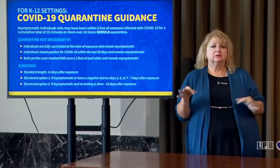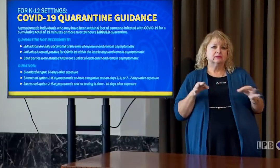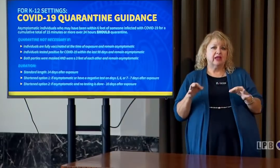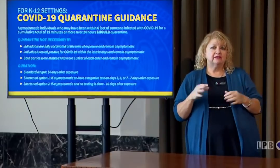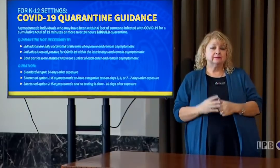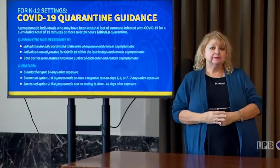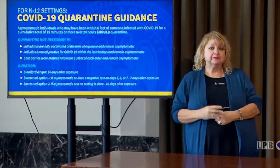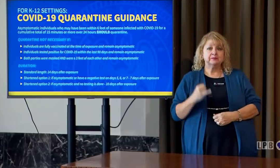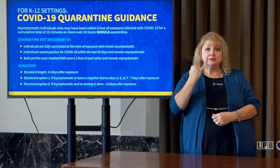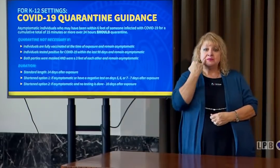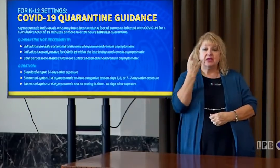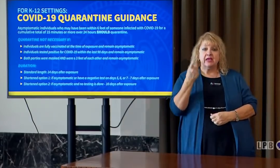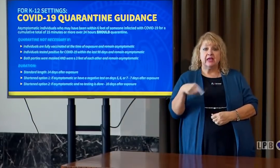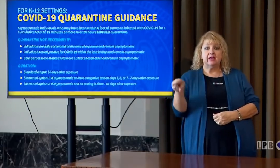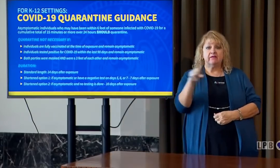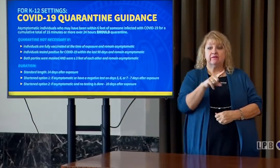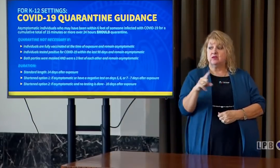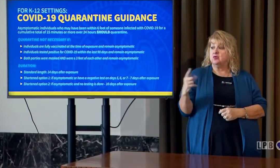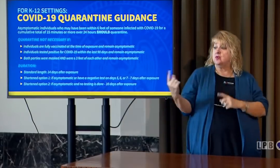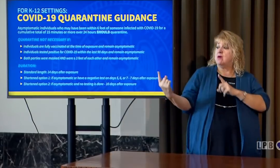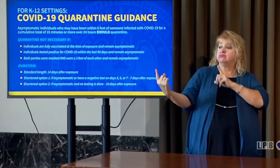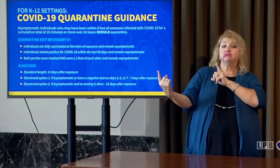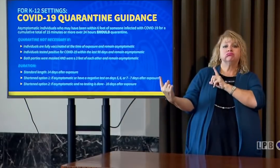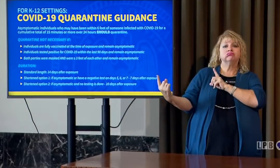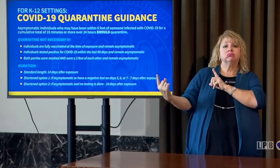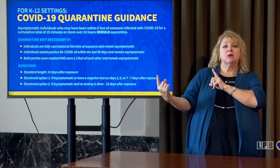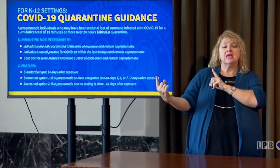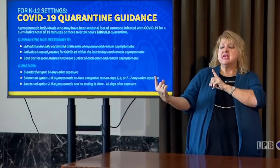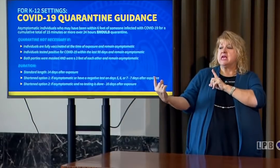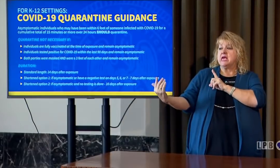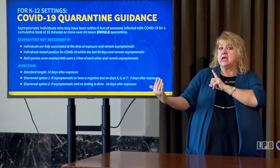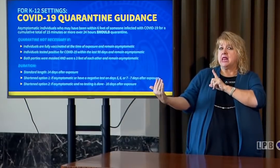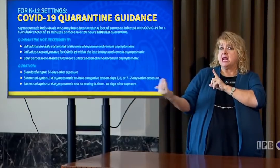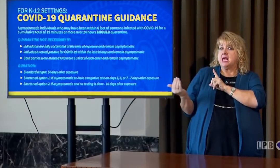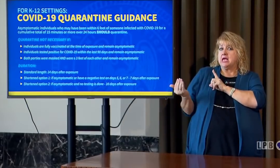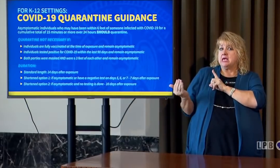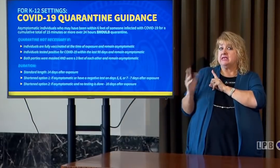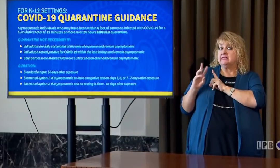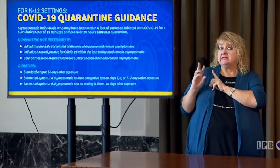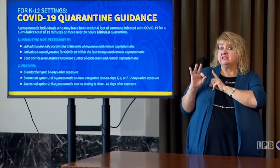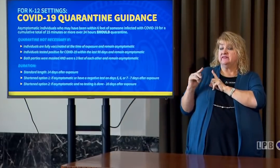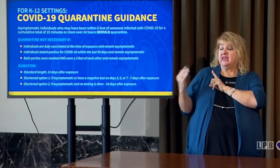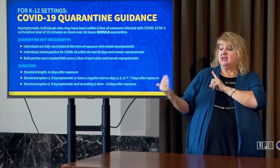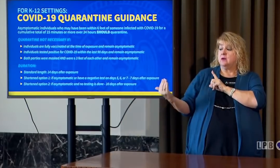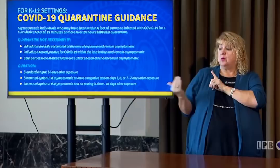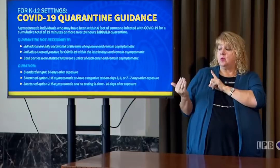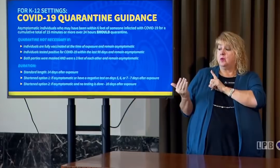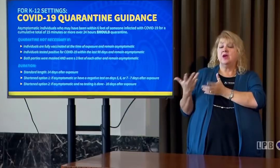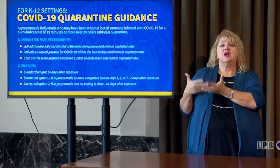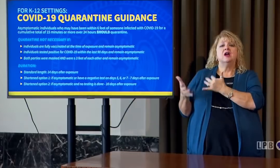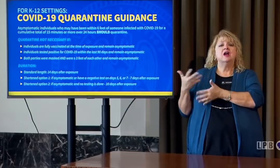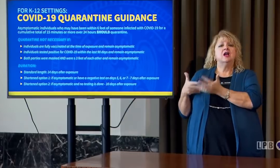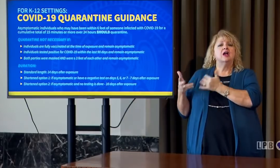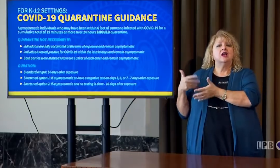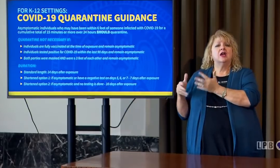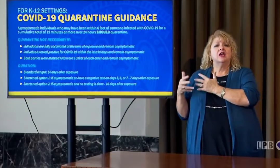If you were within 6 feet of someone for a cumulative 15 minutes or more, you should quarantine unless